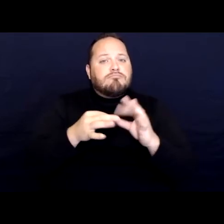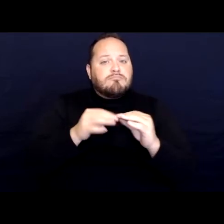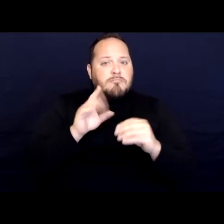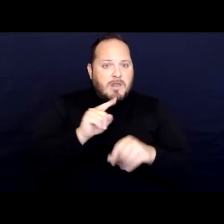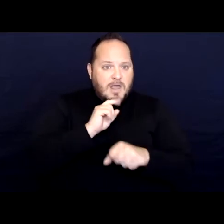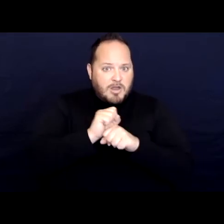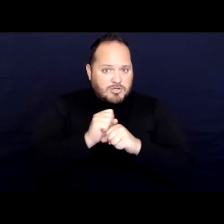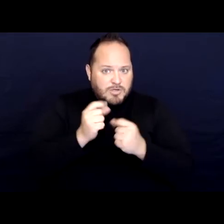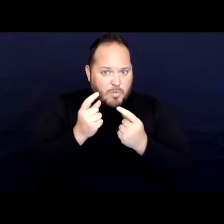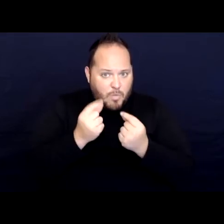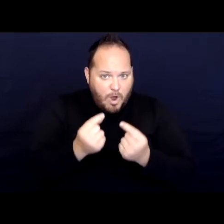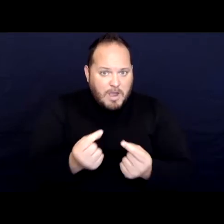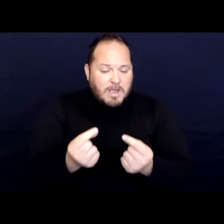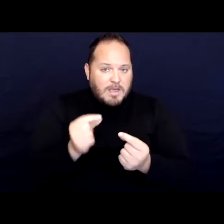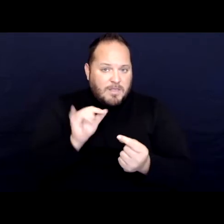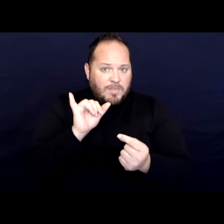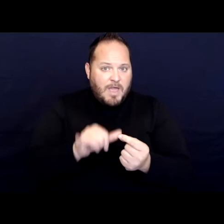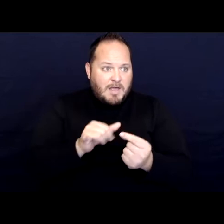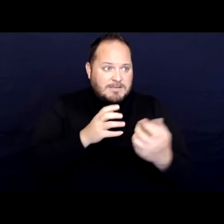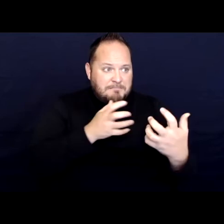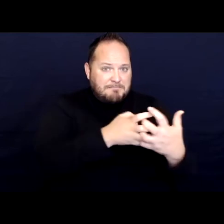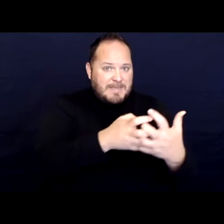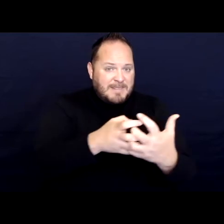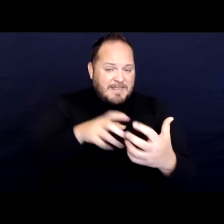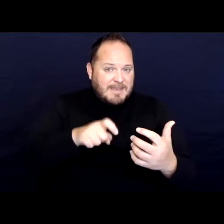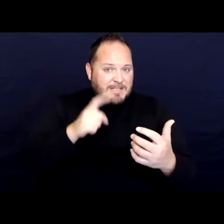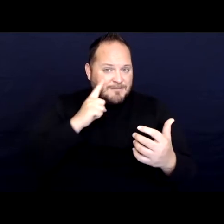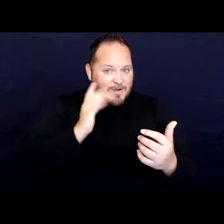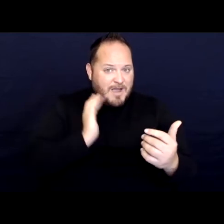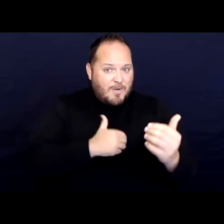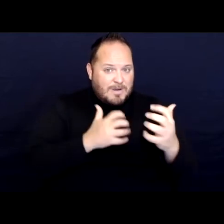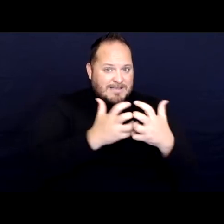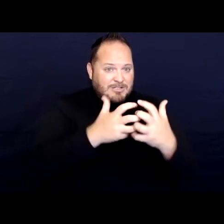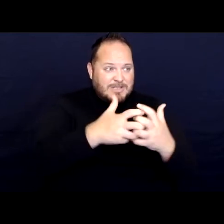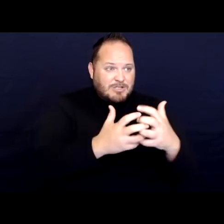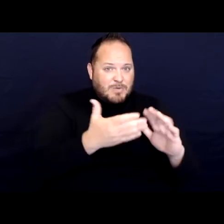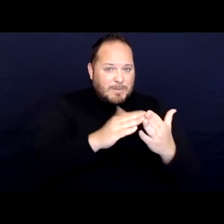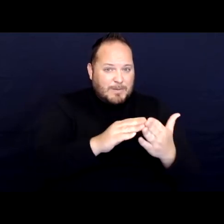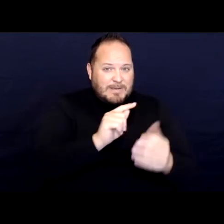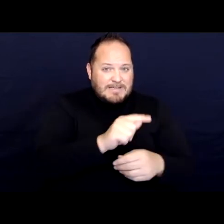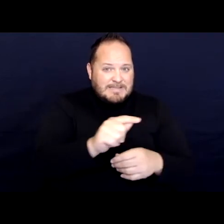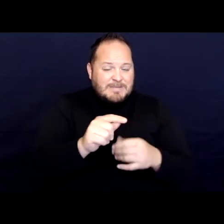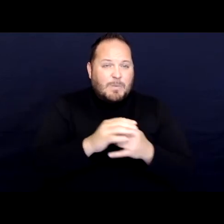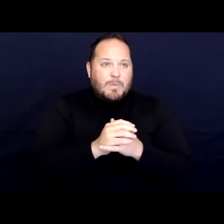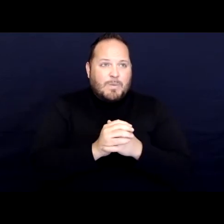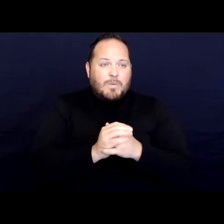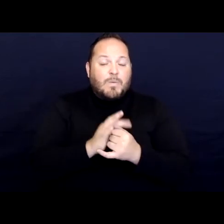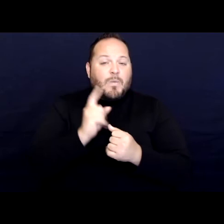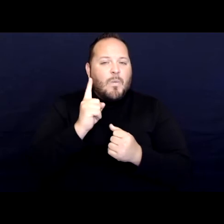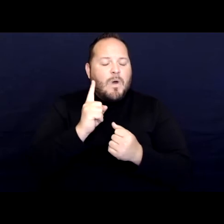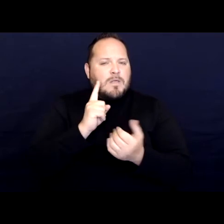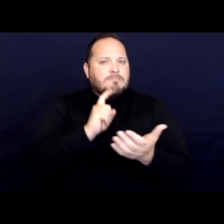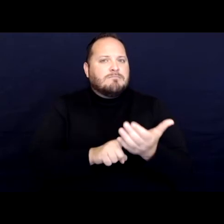the walk to meet the needs of intersectional communities, one of the things that revealed itself very early on was